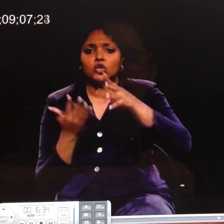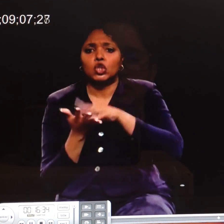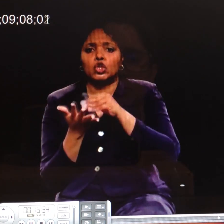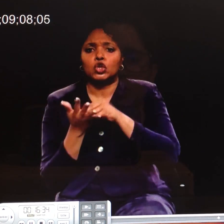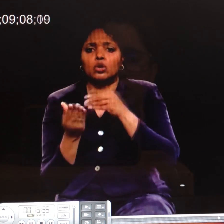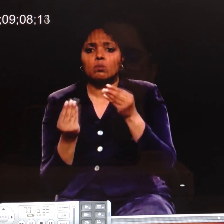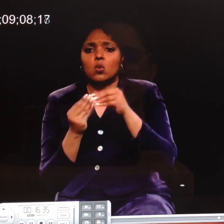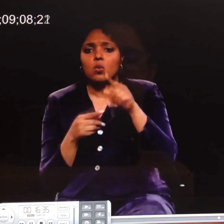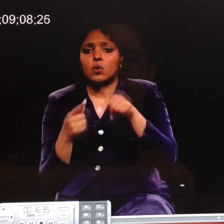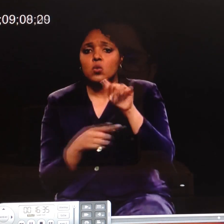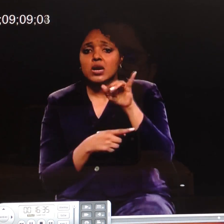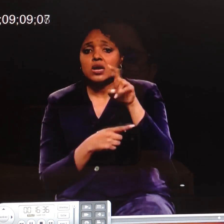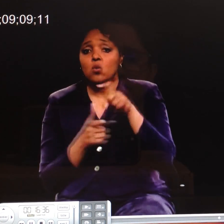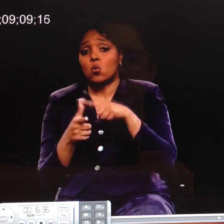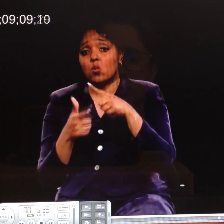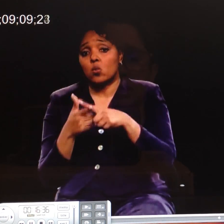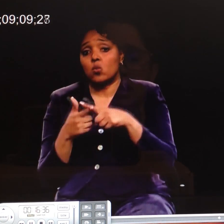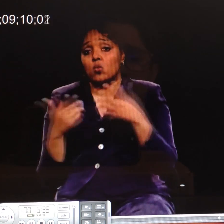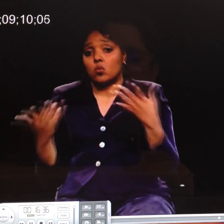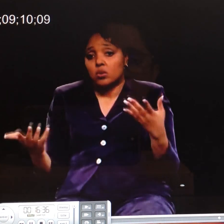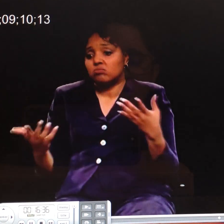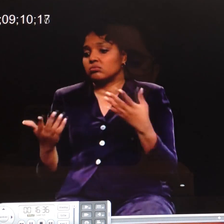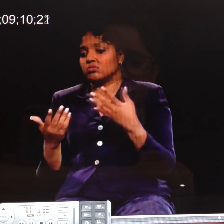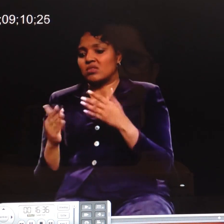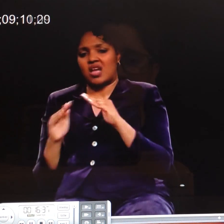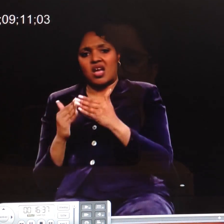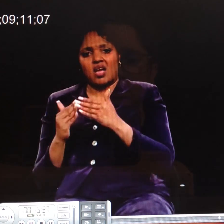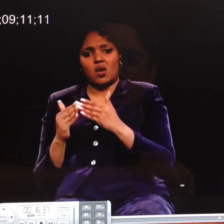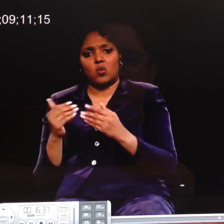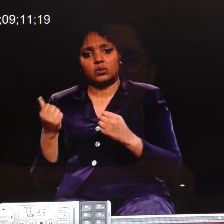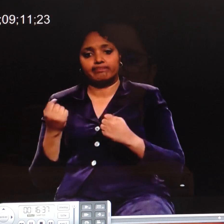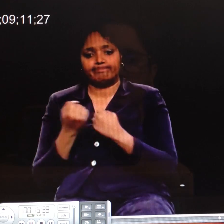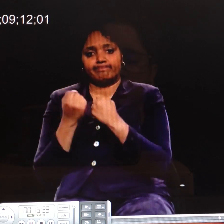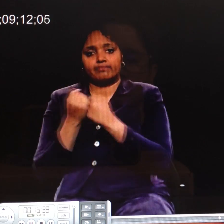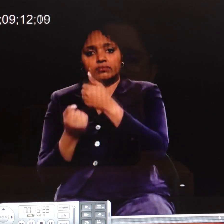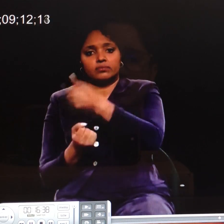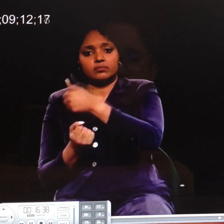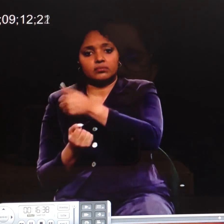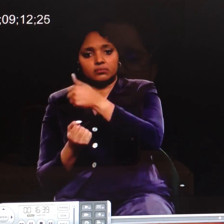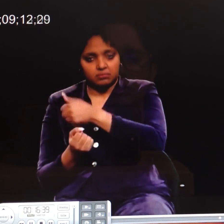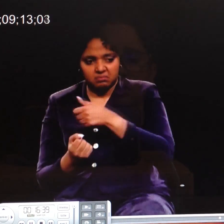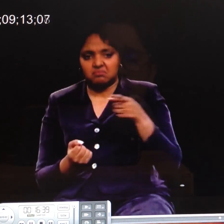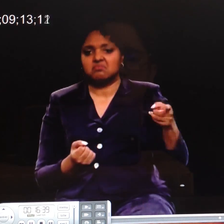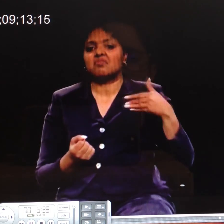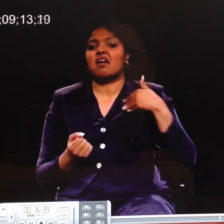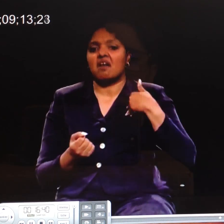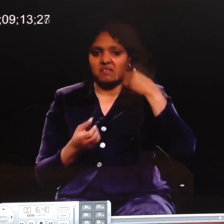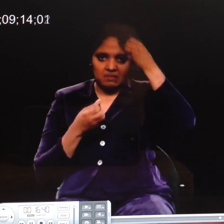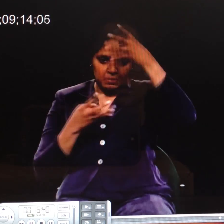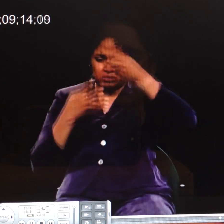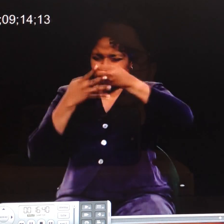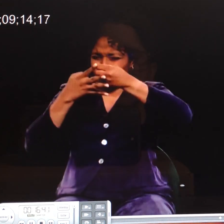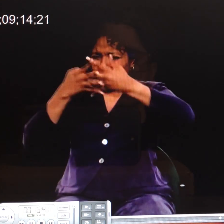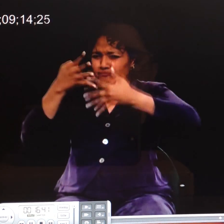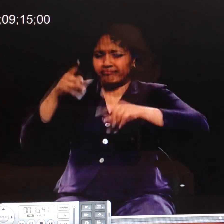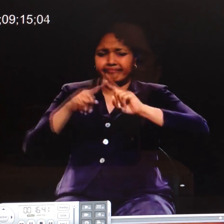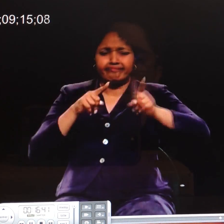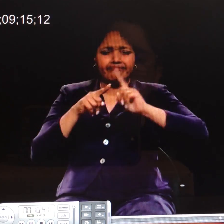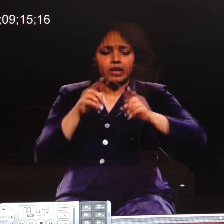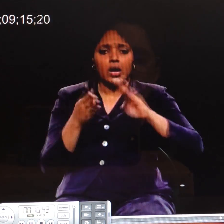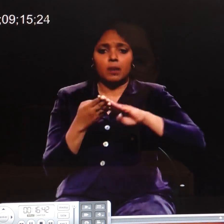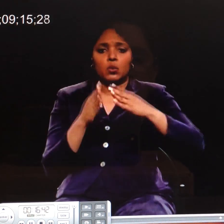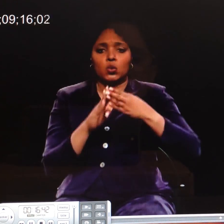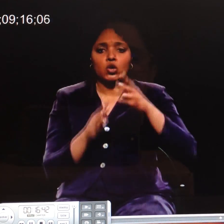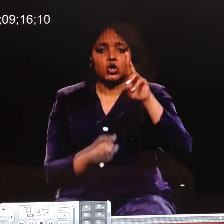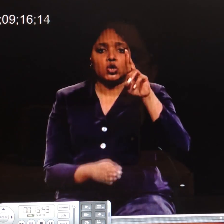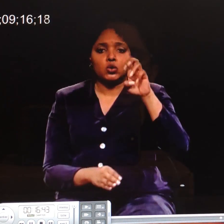And they had support groups established for people that had HIV, for the different communities, and how to support them and how to help